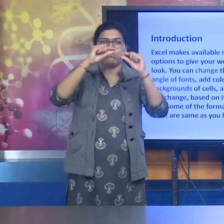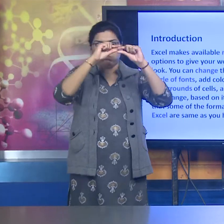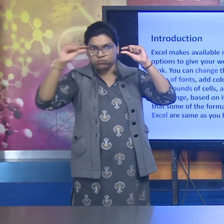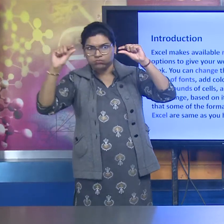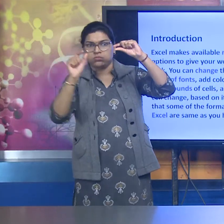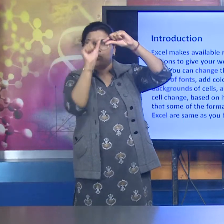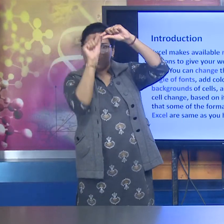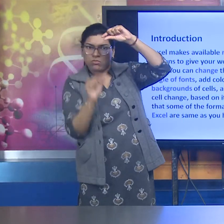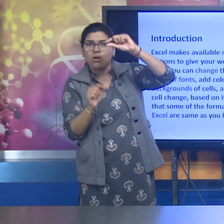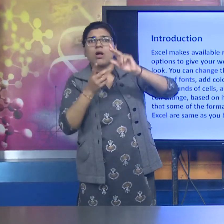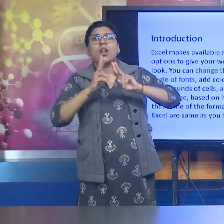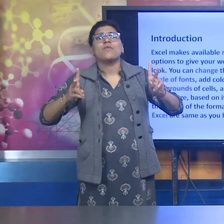of